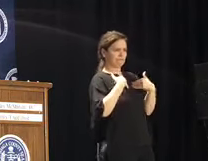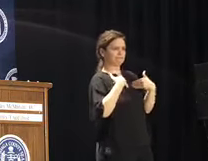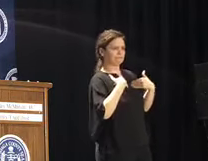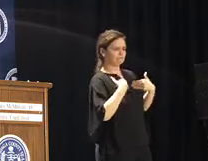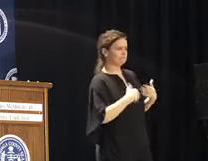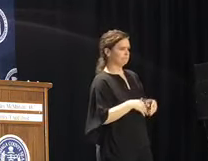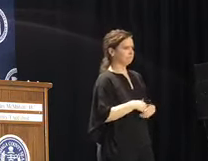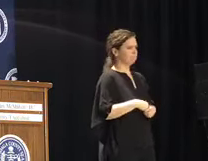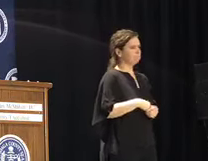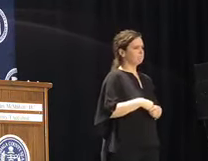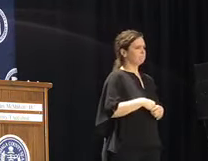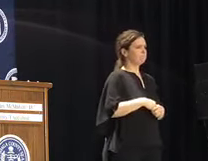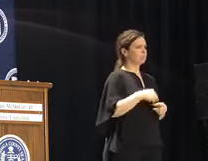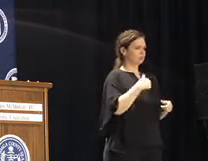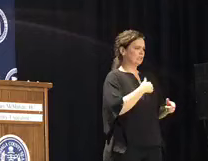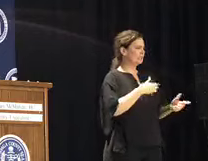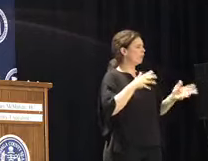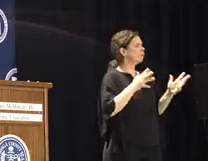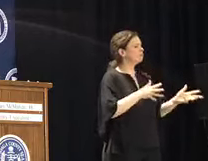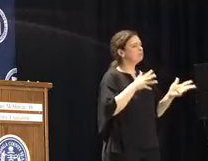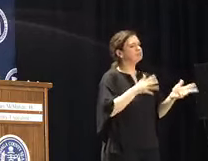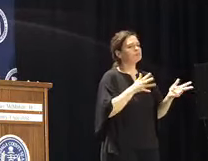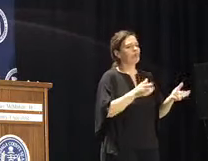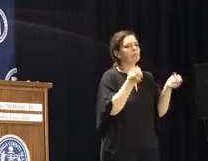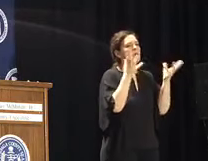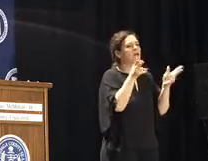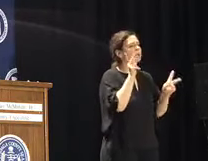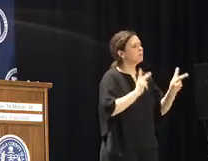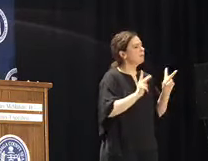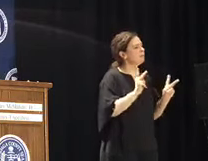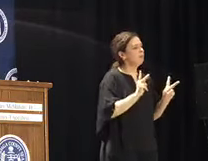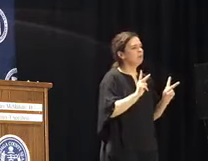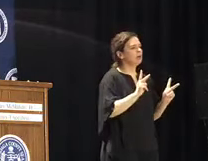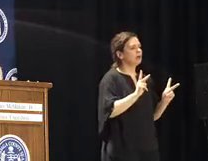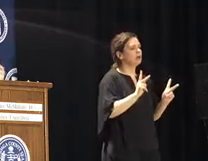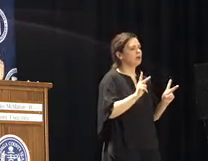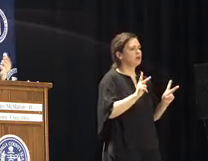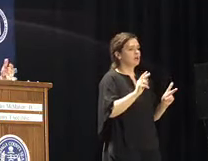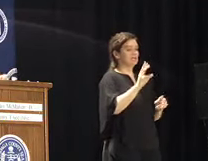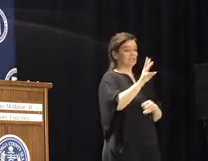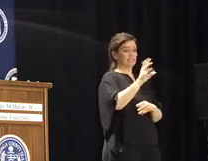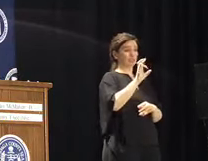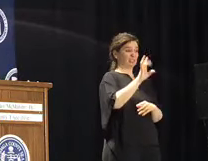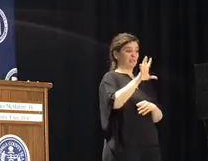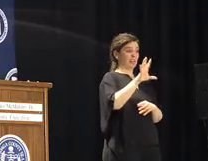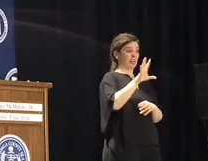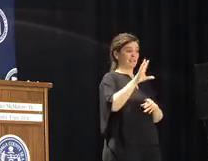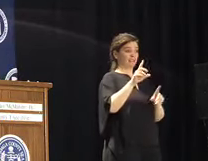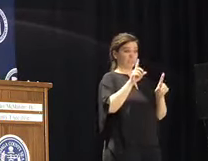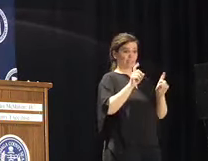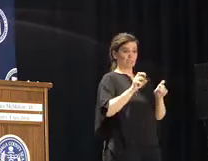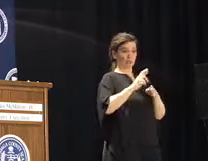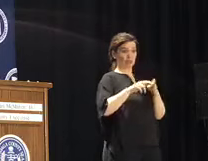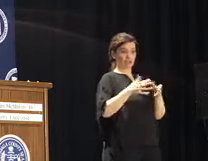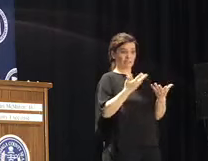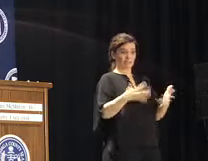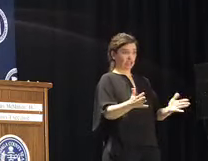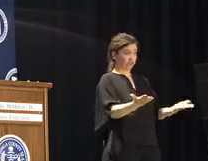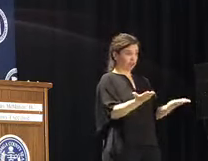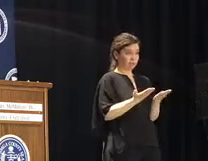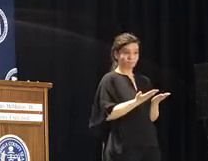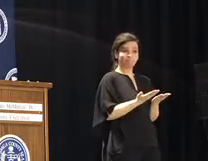of these conversations, but we're very happy that we received 675 tests back within the last 24 hours.